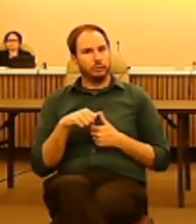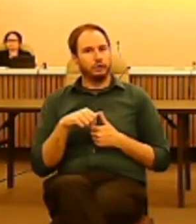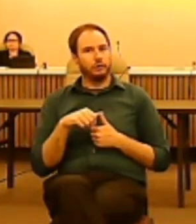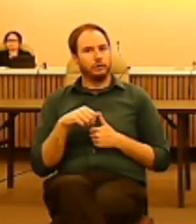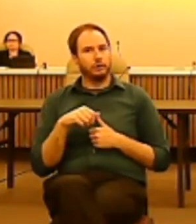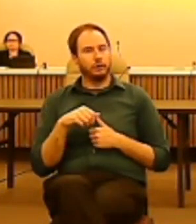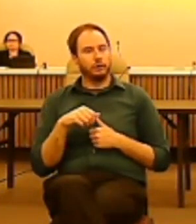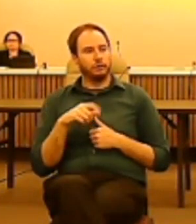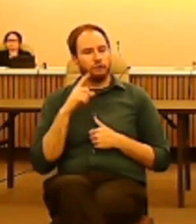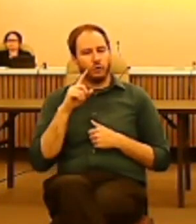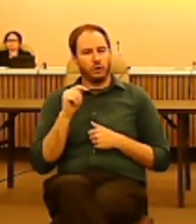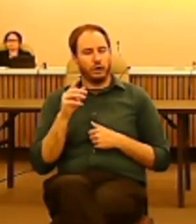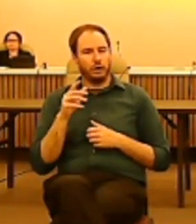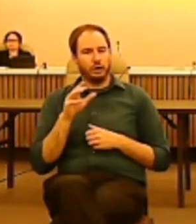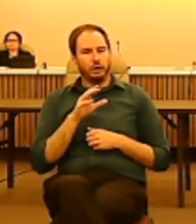commission,